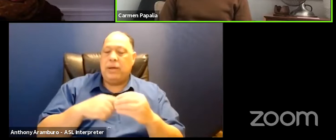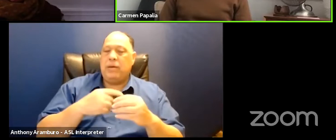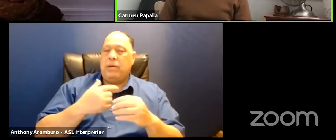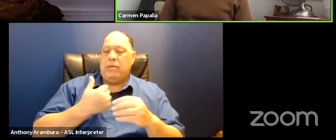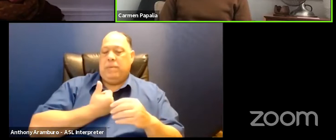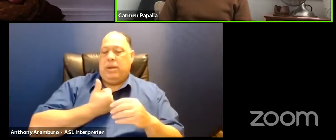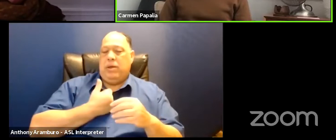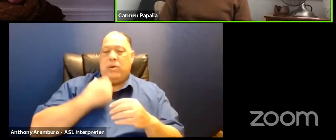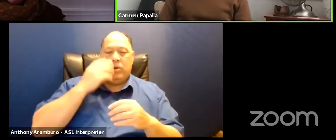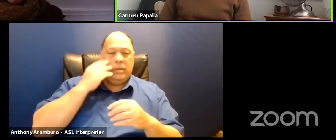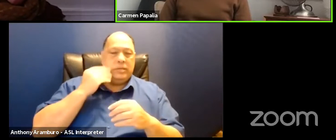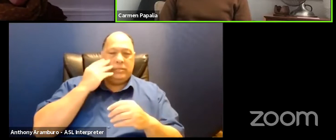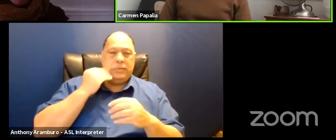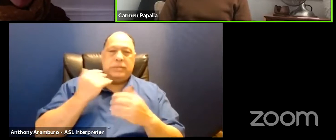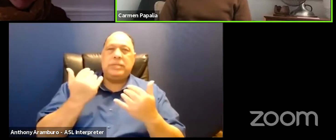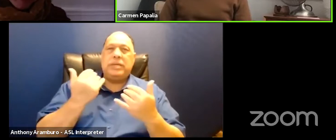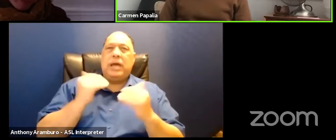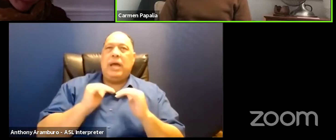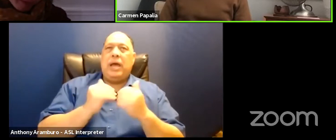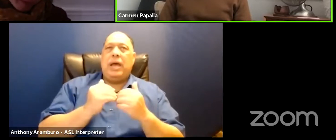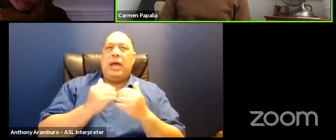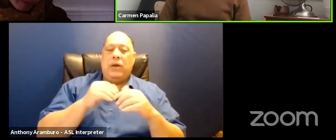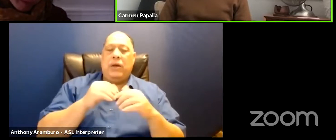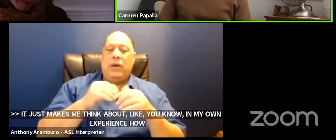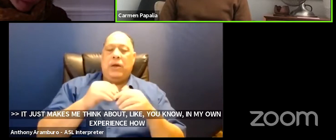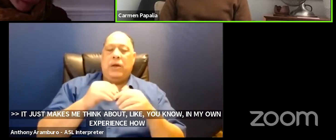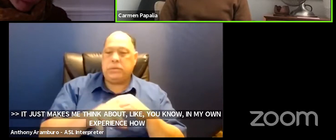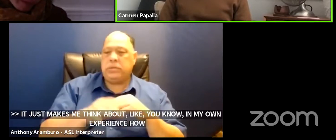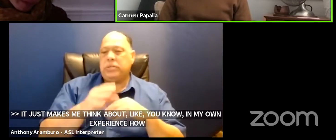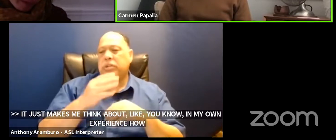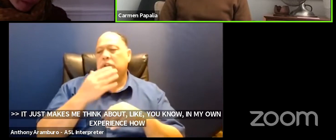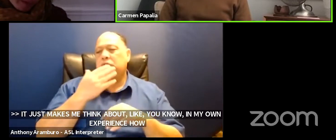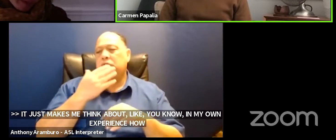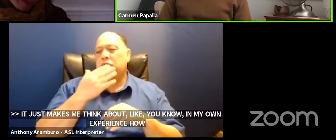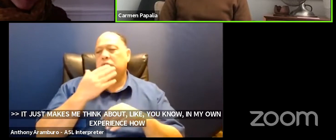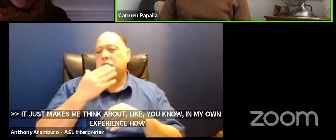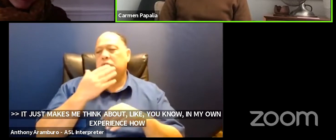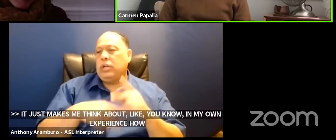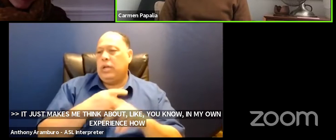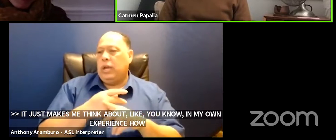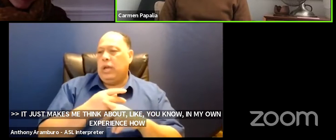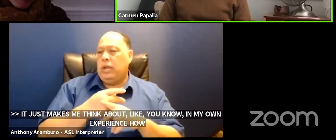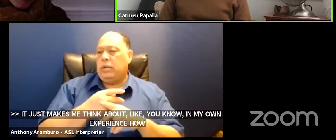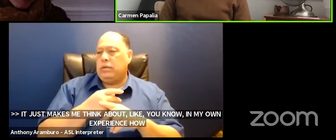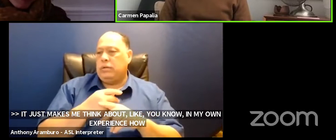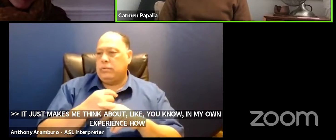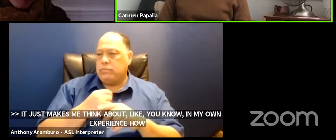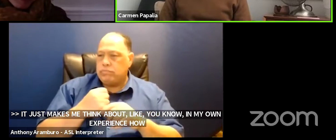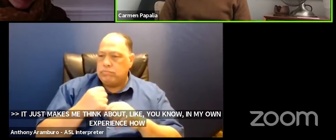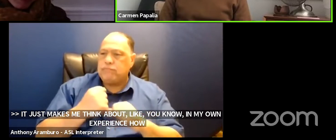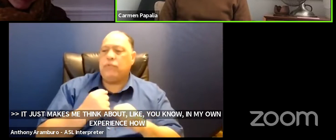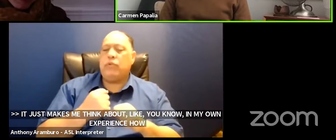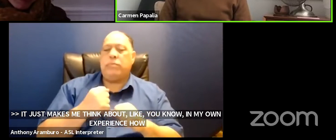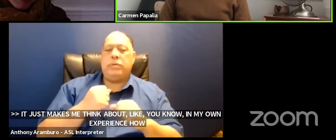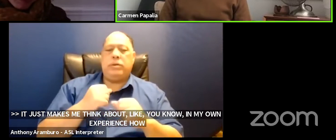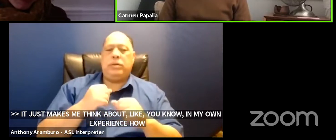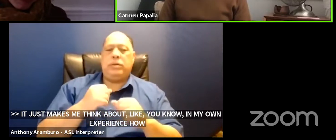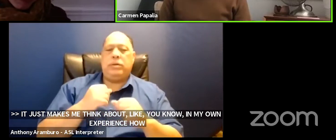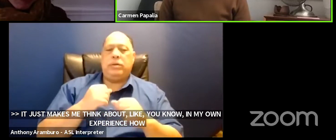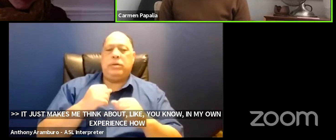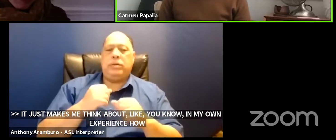how accessibility and good kind of like, affirming accessibility, where I can,